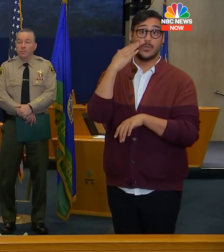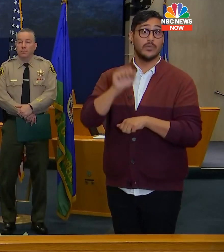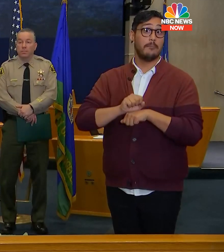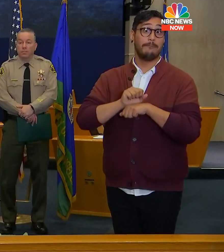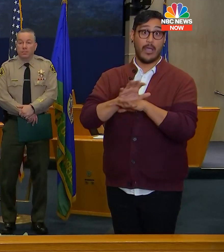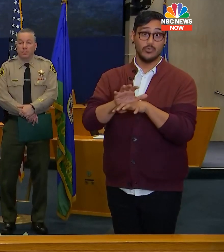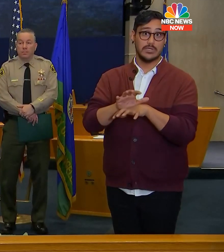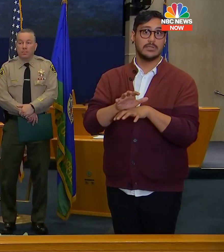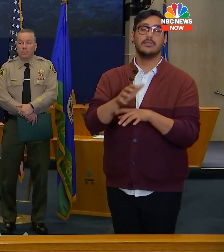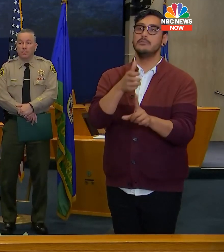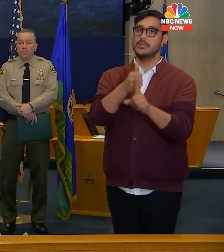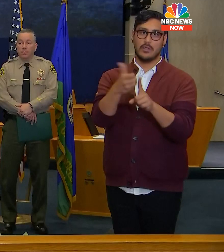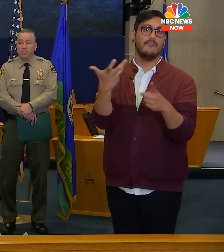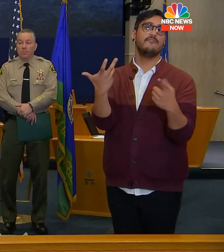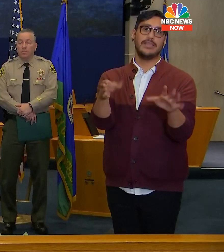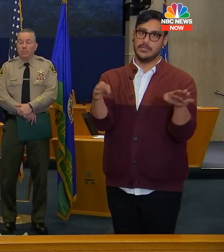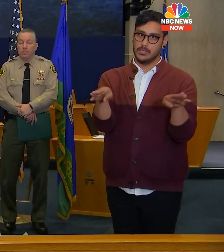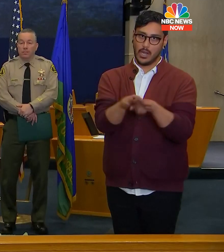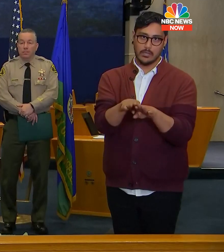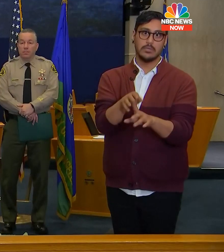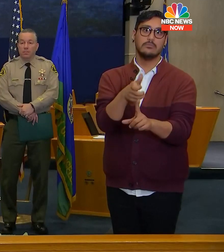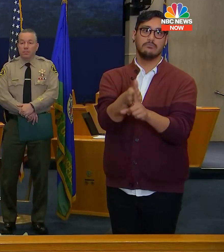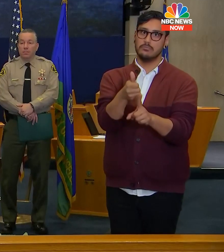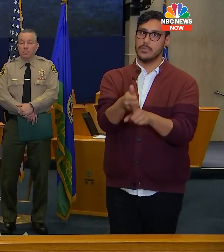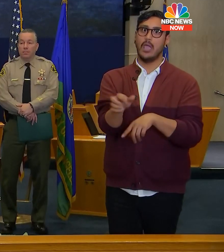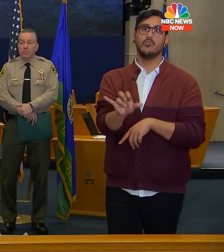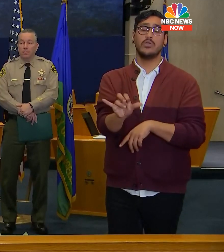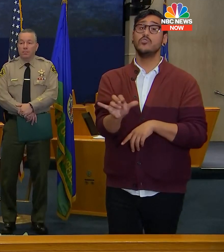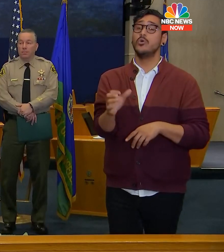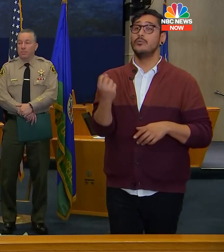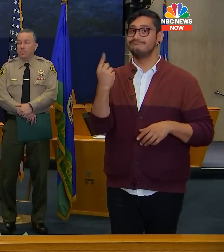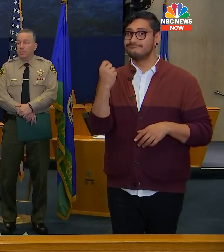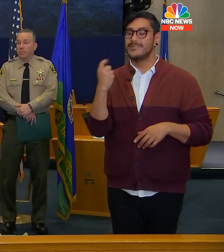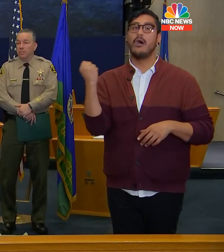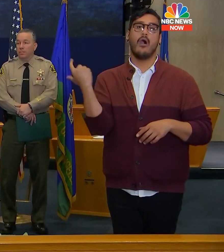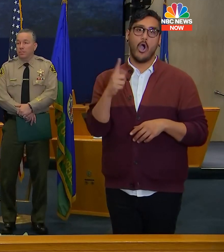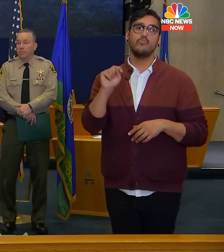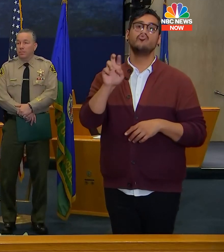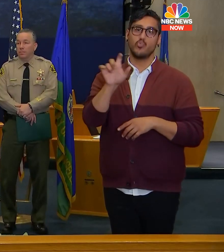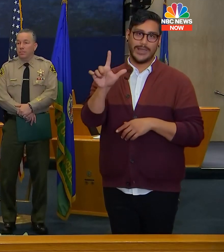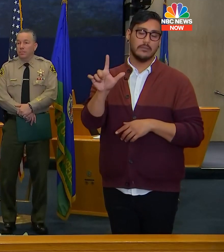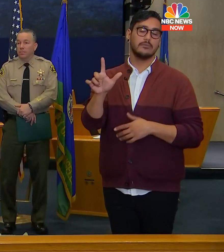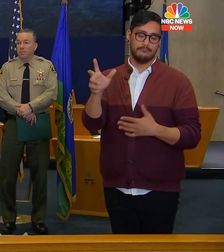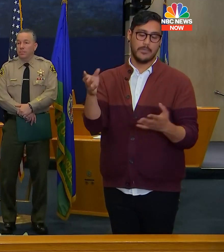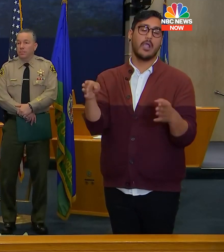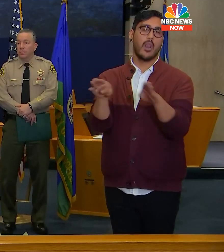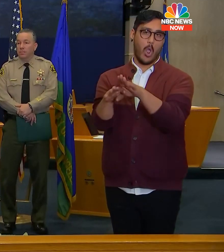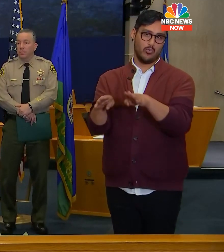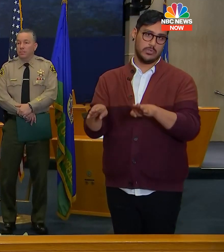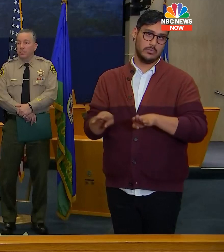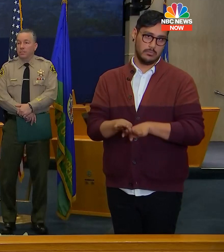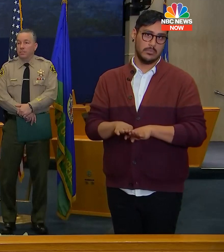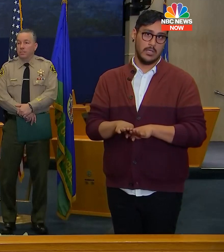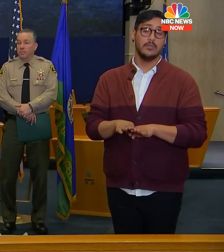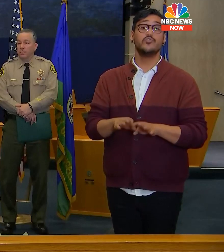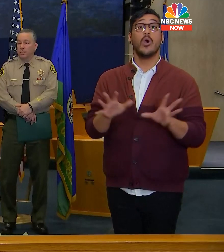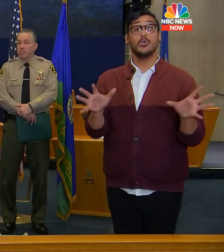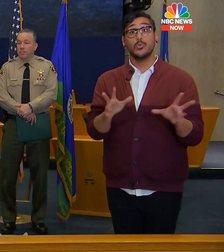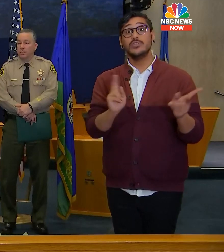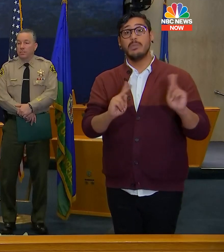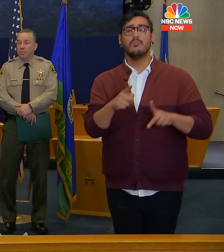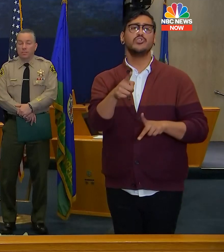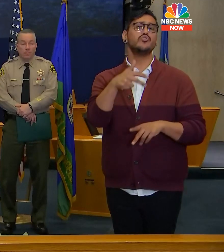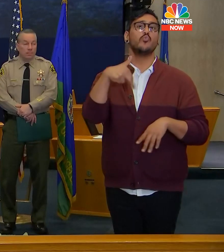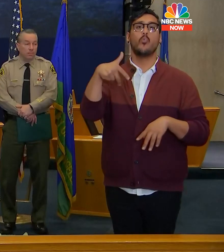Conservancy also shut down their trails. So I think it's safe to say that all trails are shut down. So I would encourage people to walk around